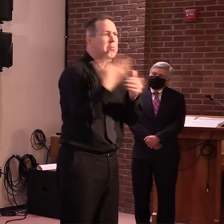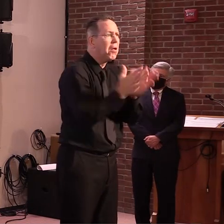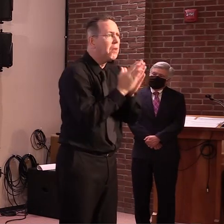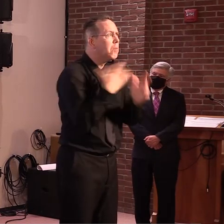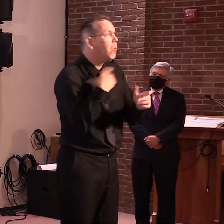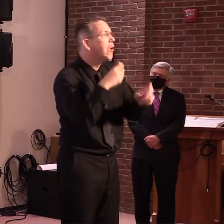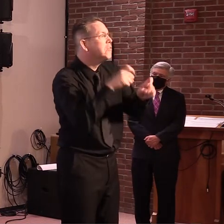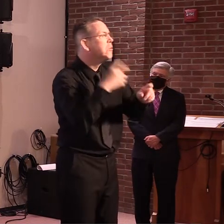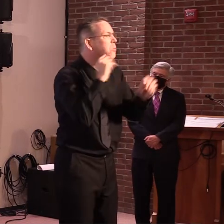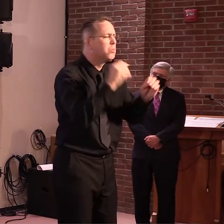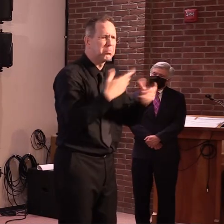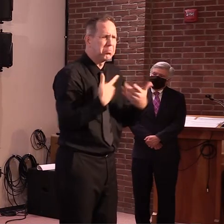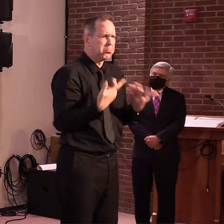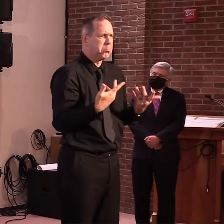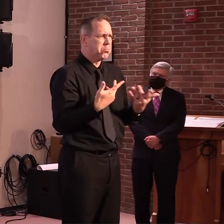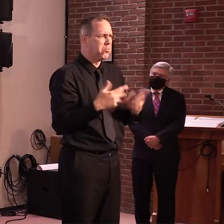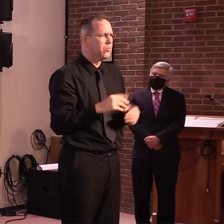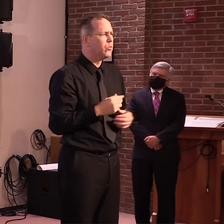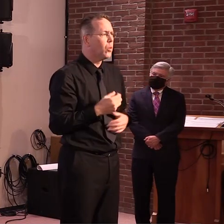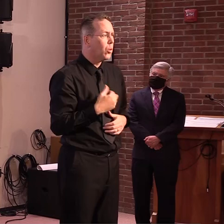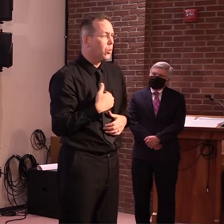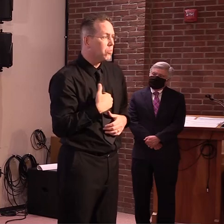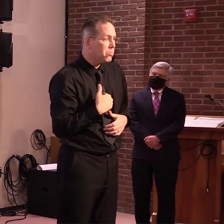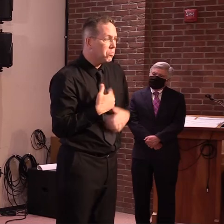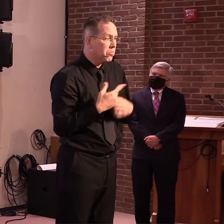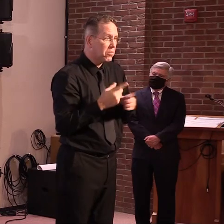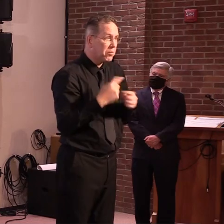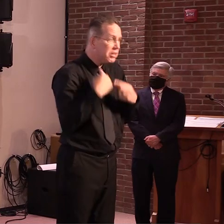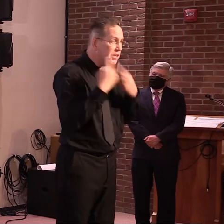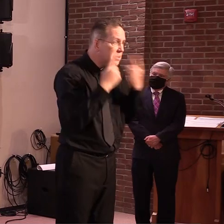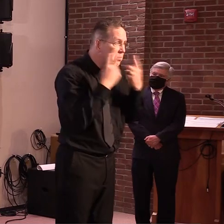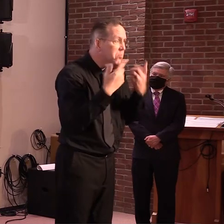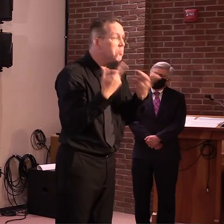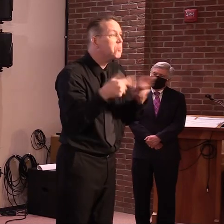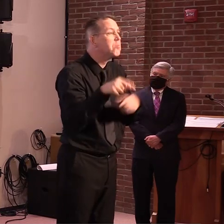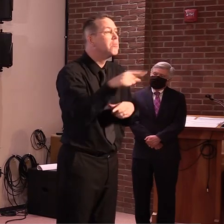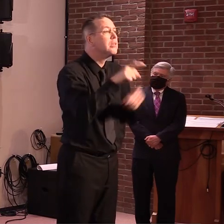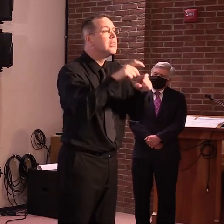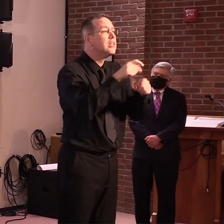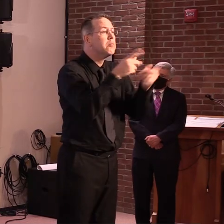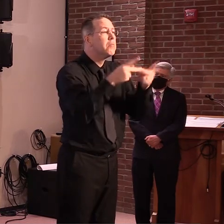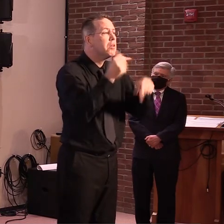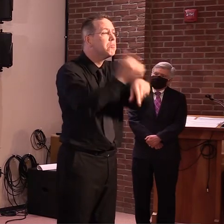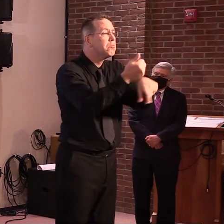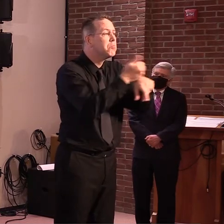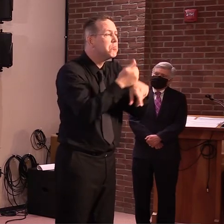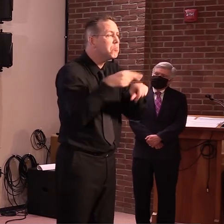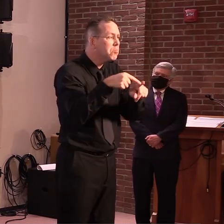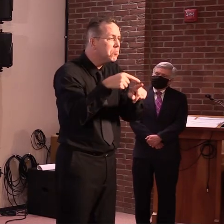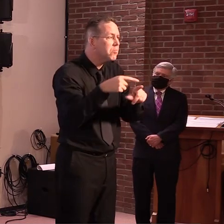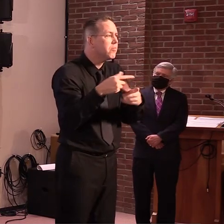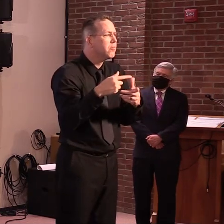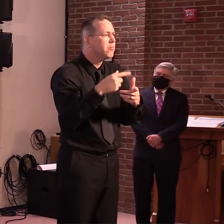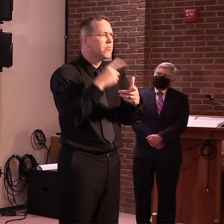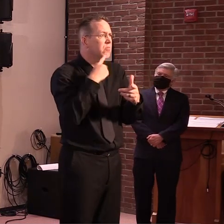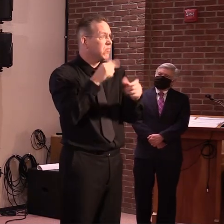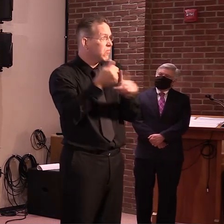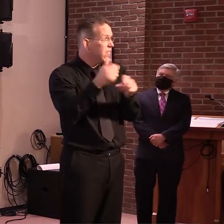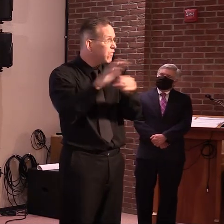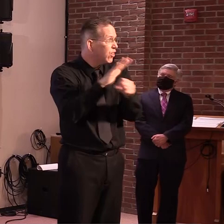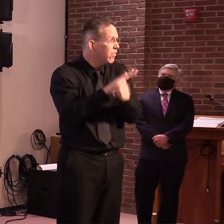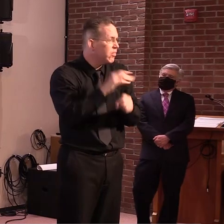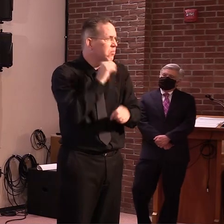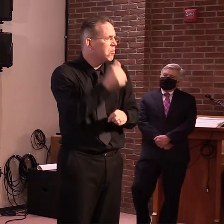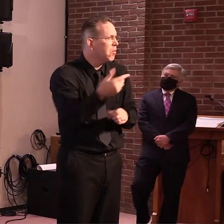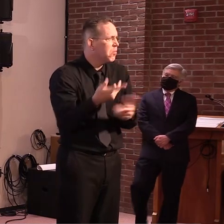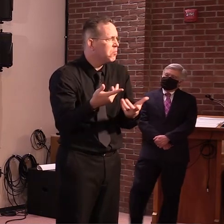being undersubscribed, knowing the size of some of the gatherings that have occurred. We're not seeing